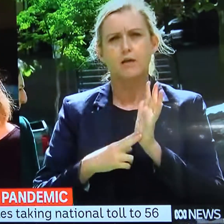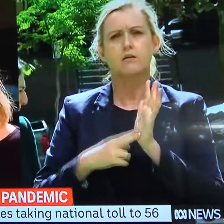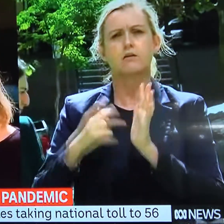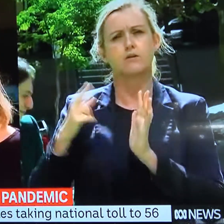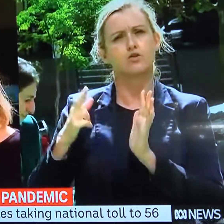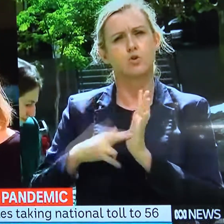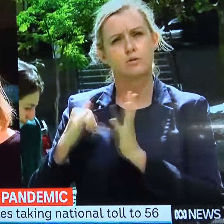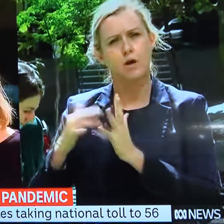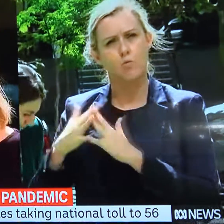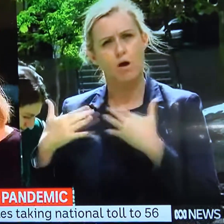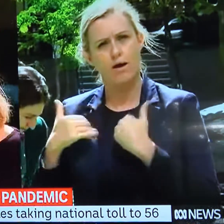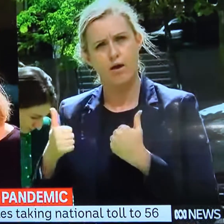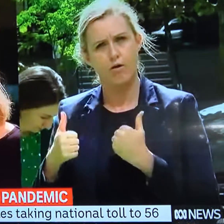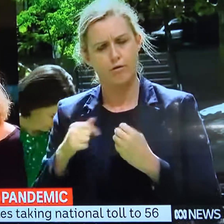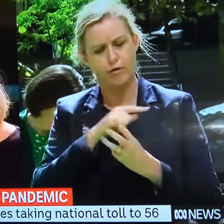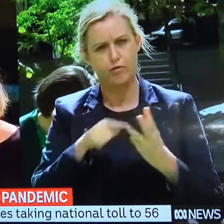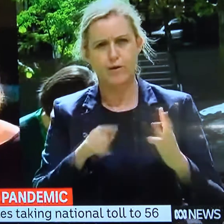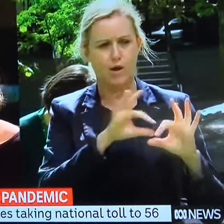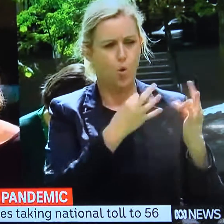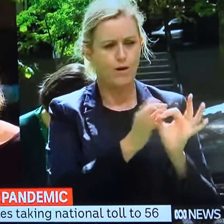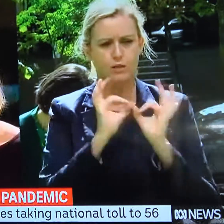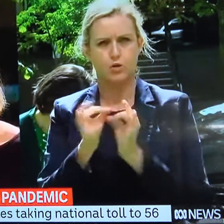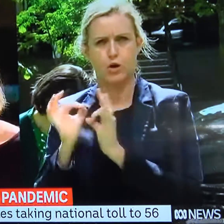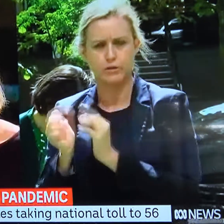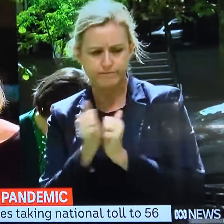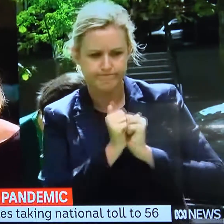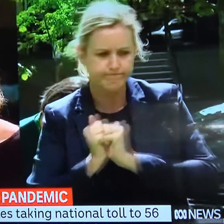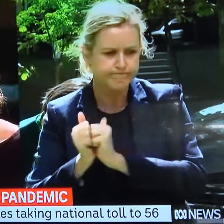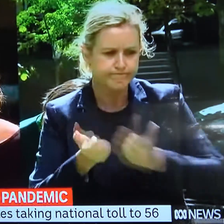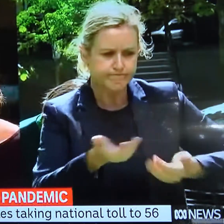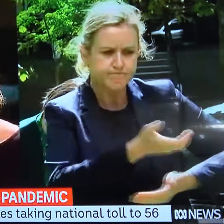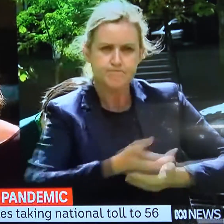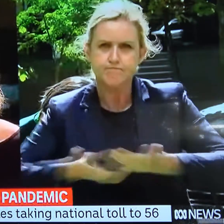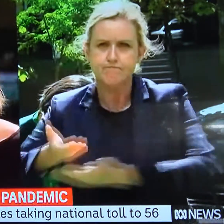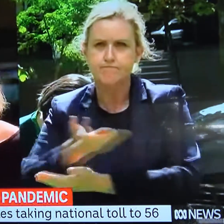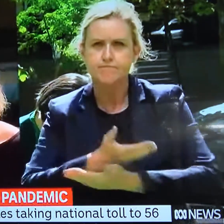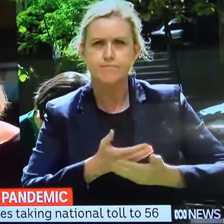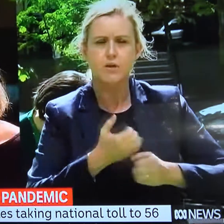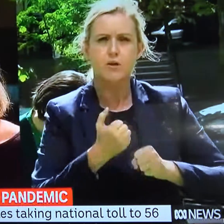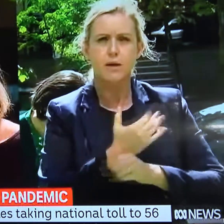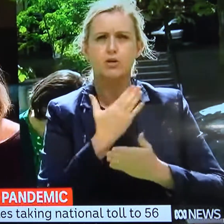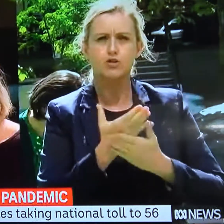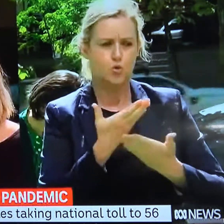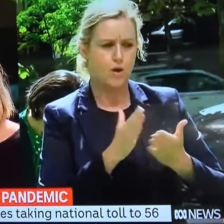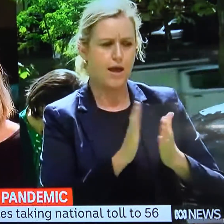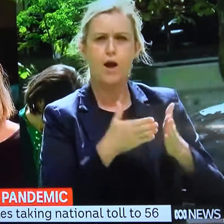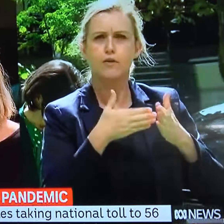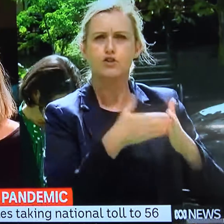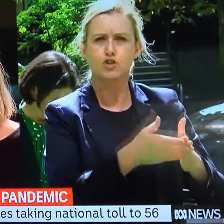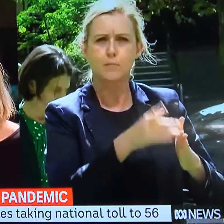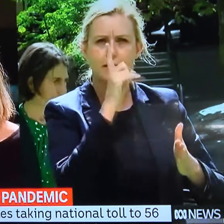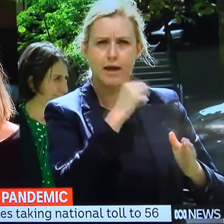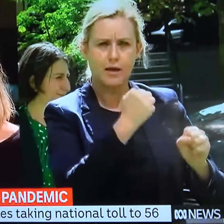regular conversations happening every day. There are going to be some strengthening of the infection control procedures on board the